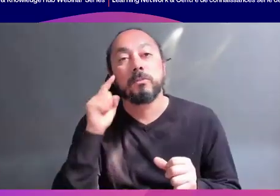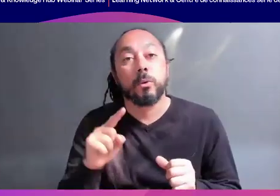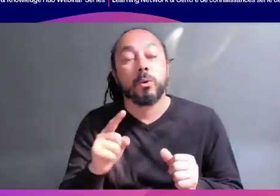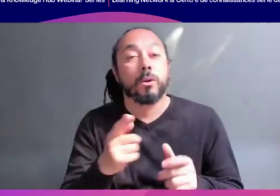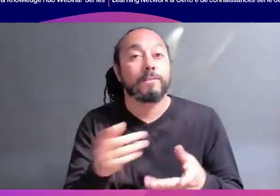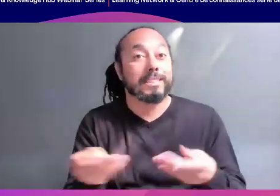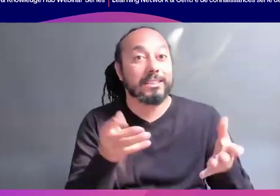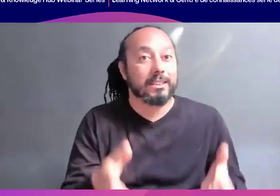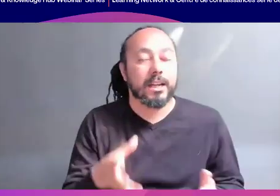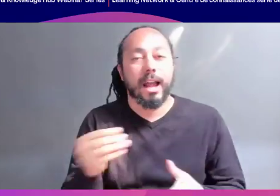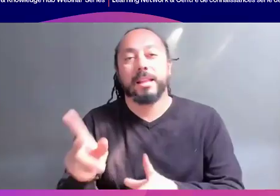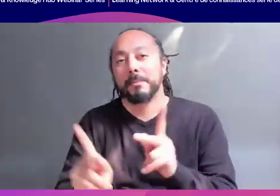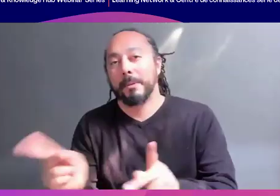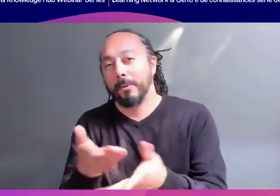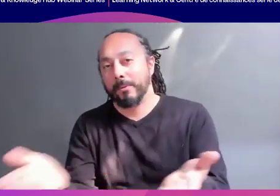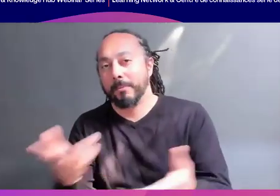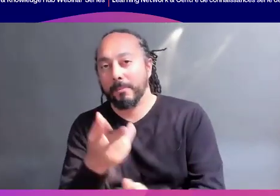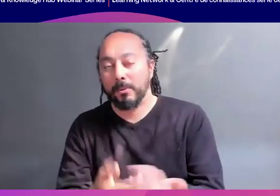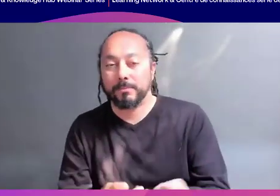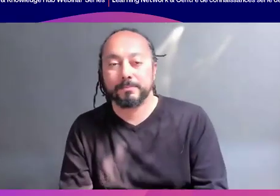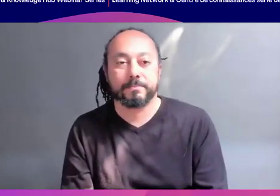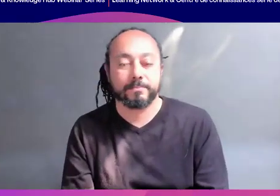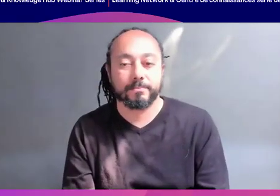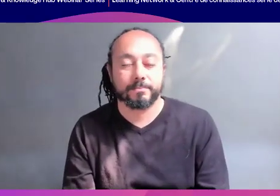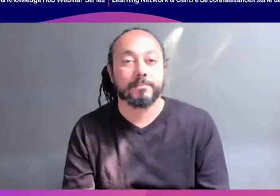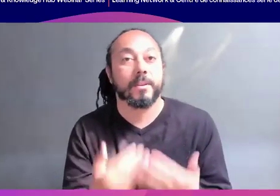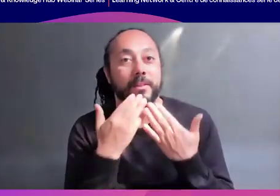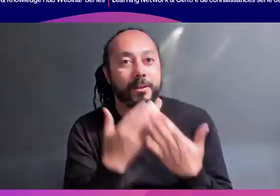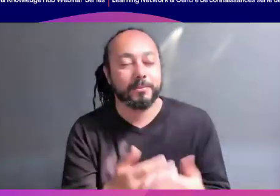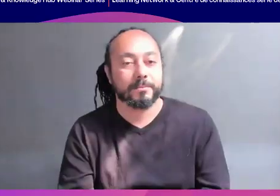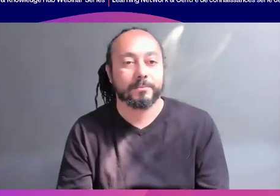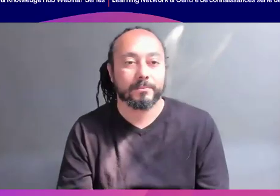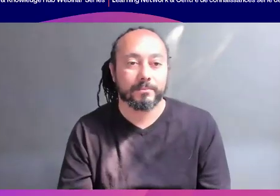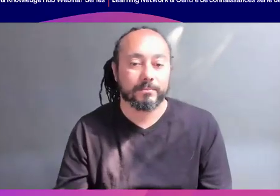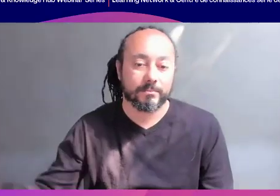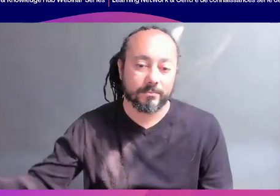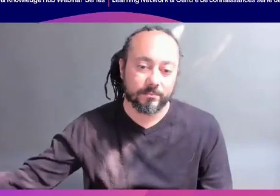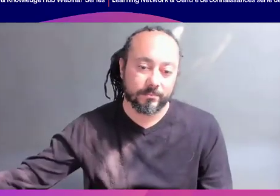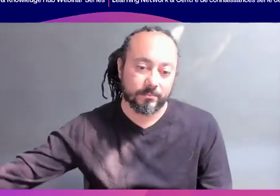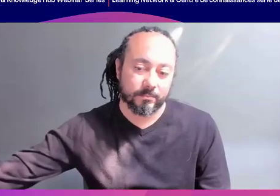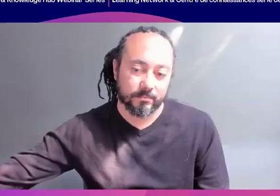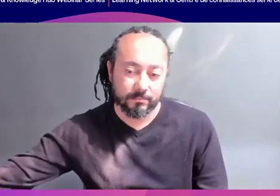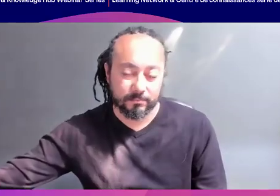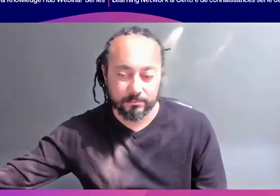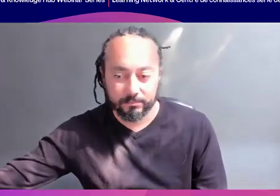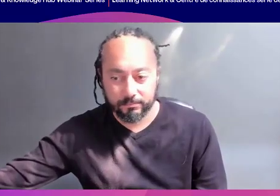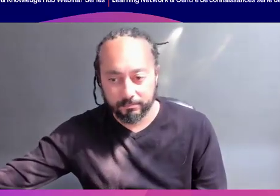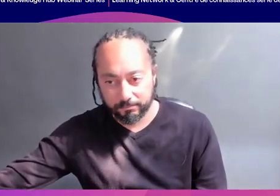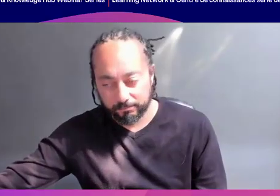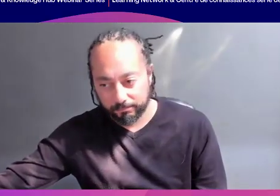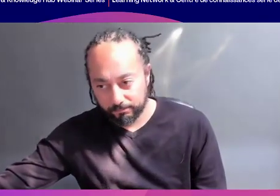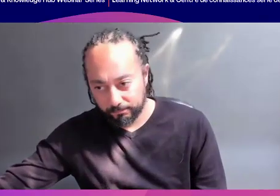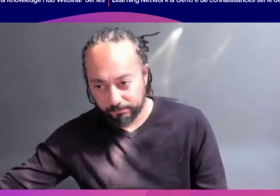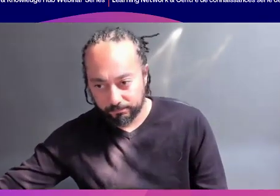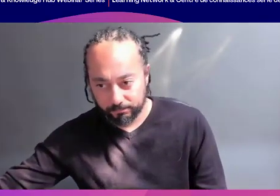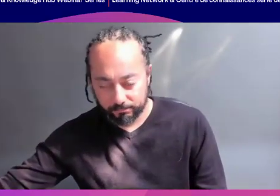well. Yeah, thank you. And it, you know, it really makes me think about the